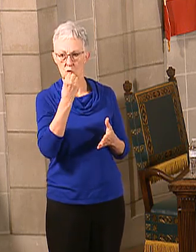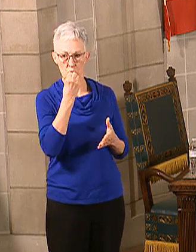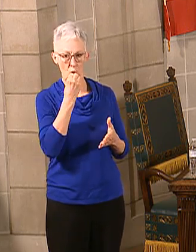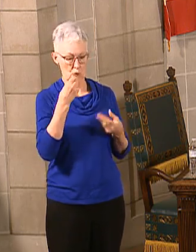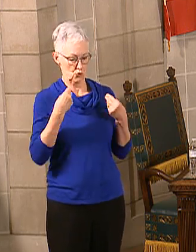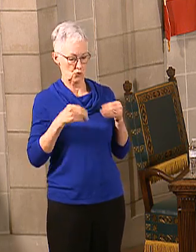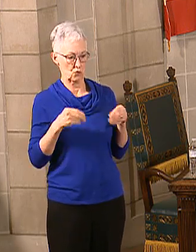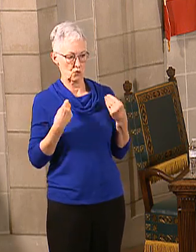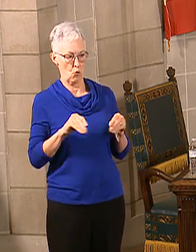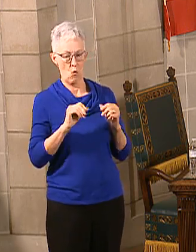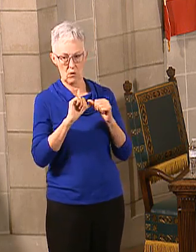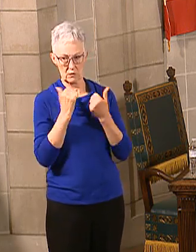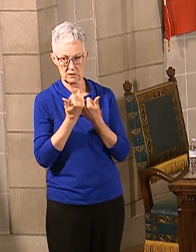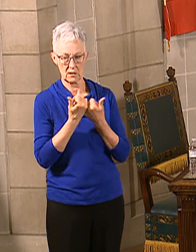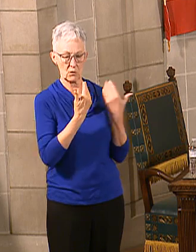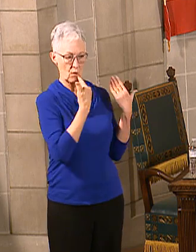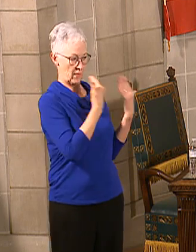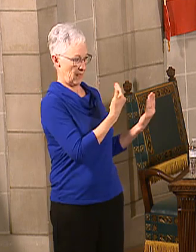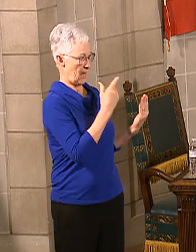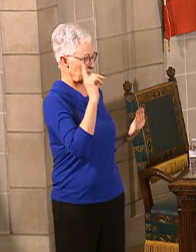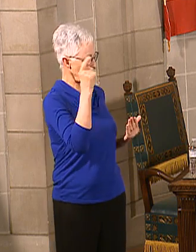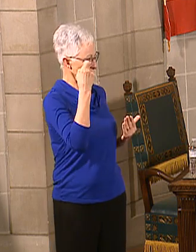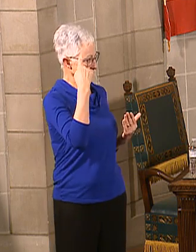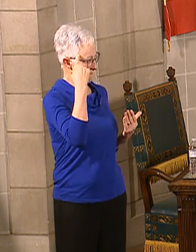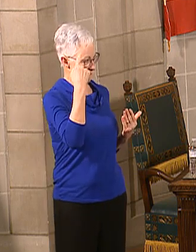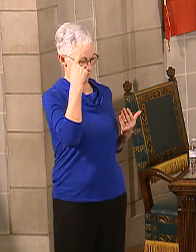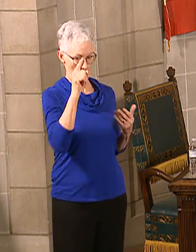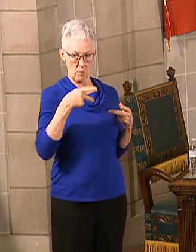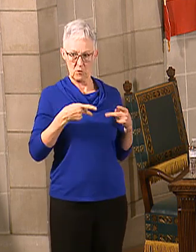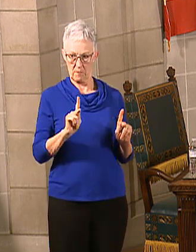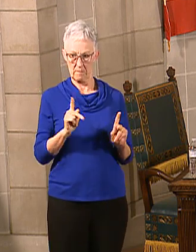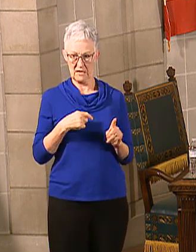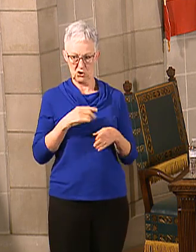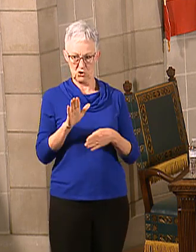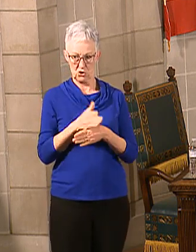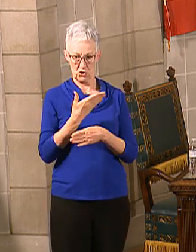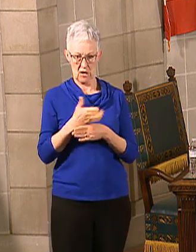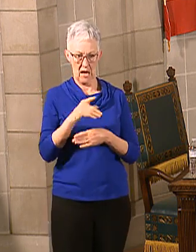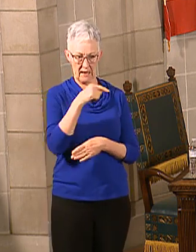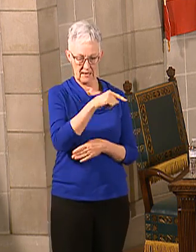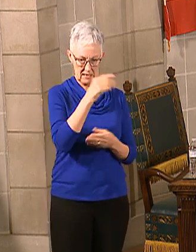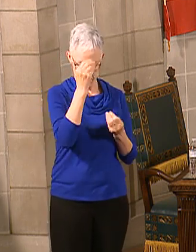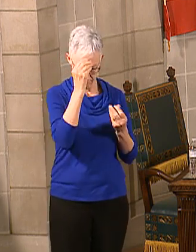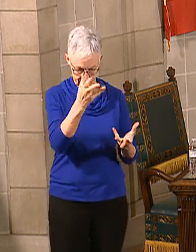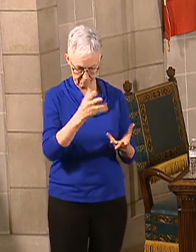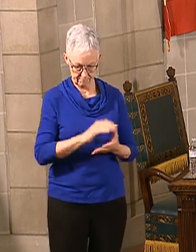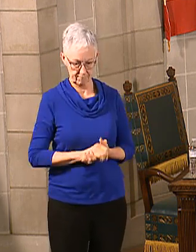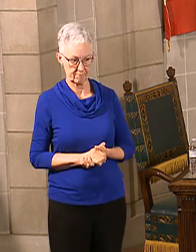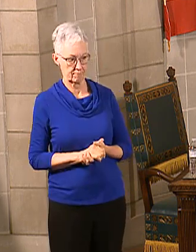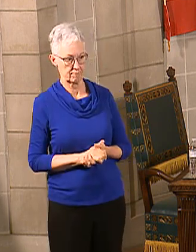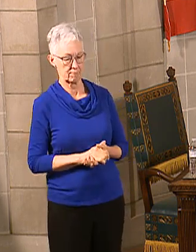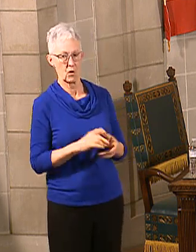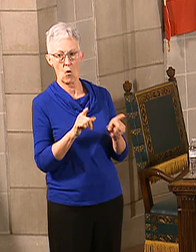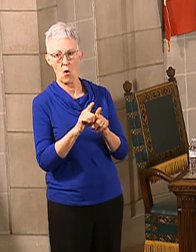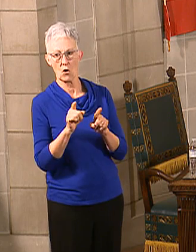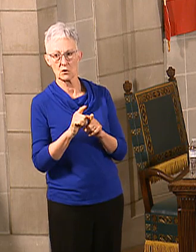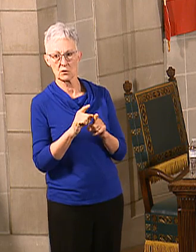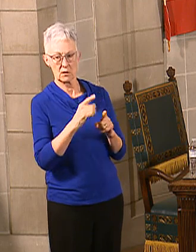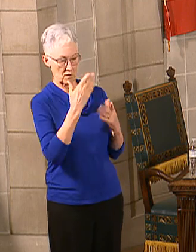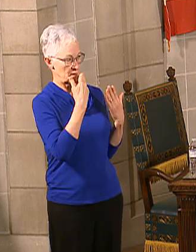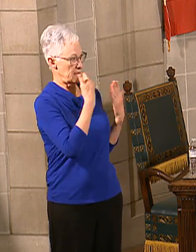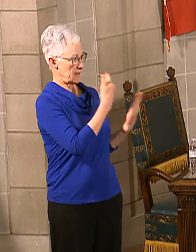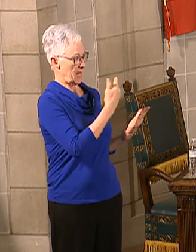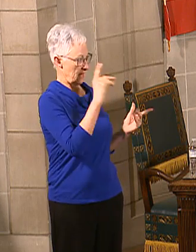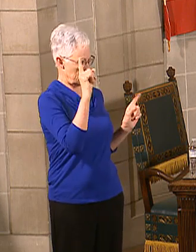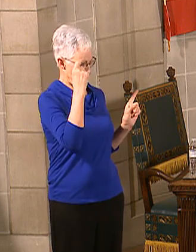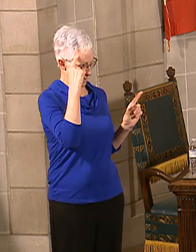like to thank Governor Ricketts for allowing me to share this information. I'd also like to thank the Governor, Mayor